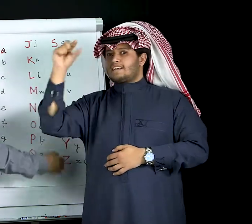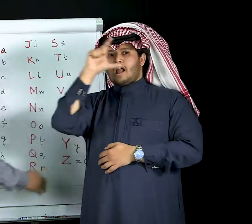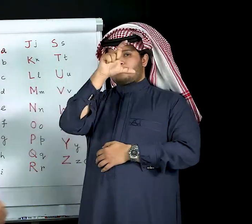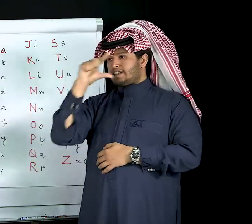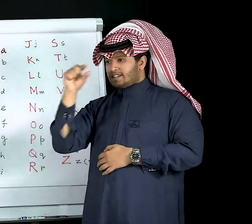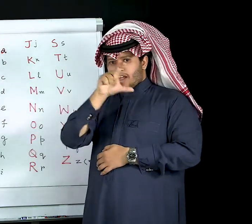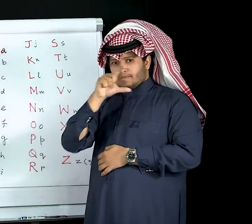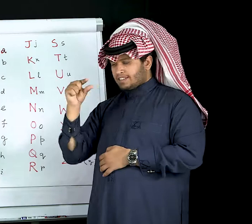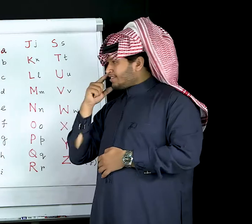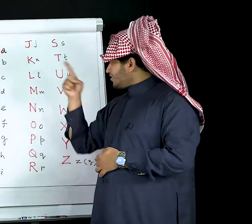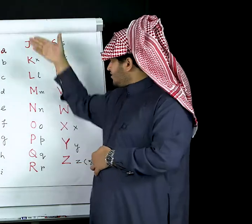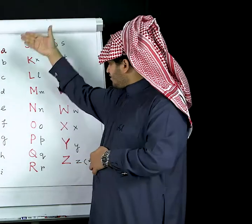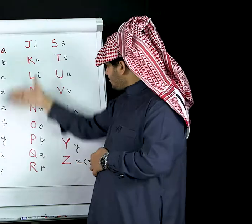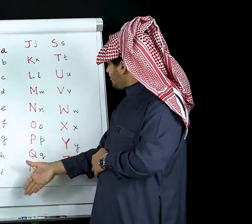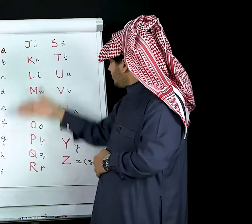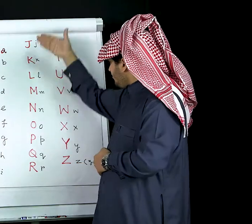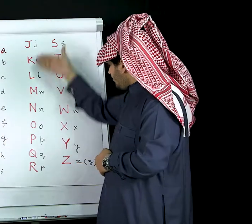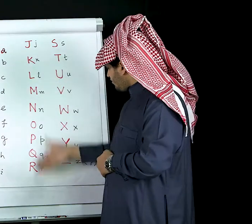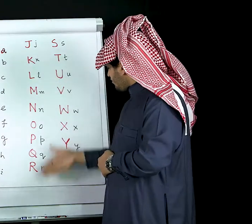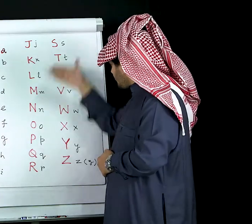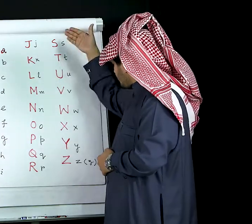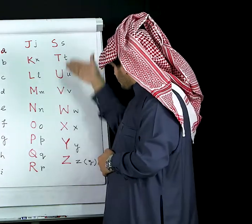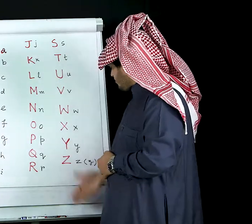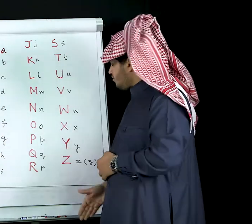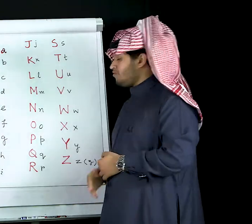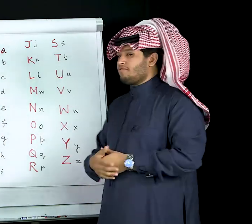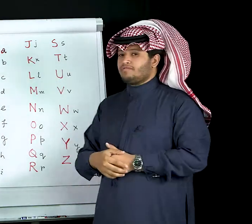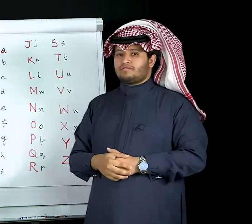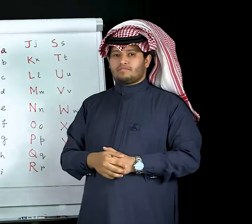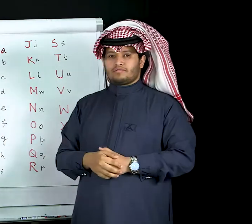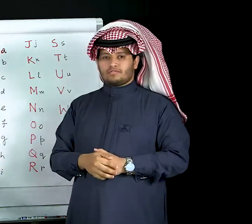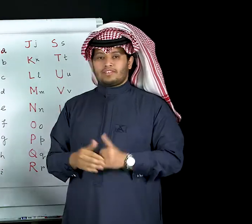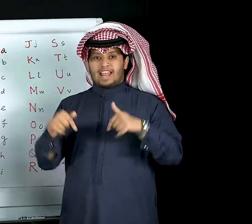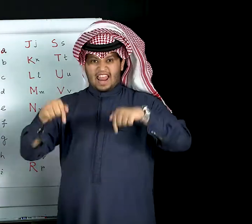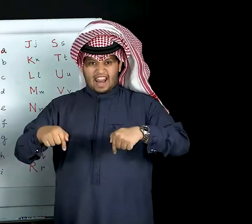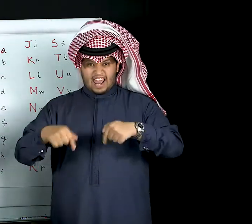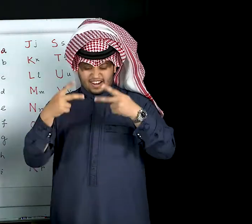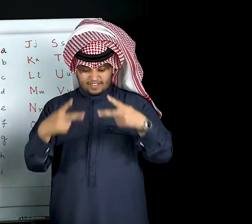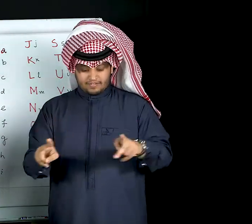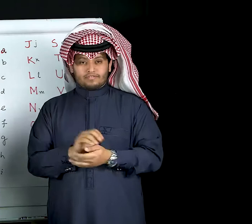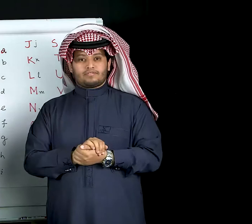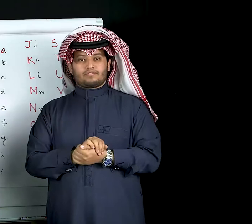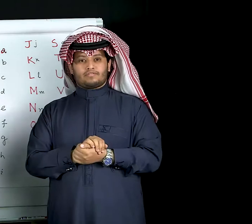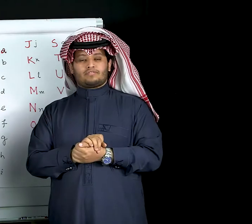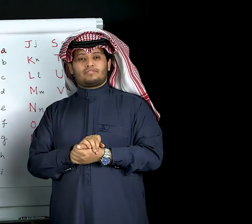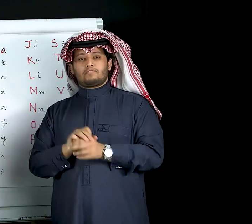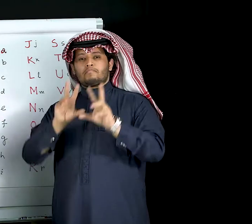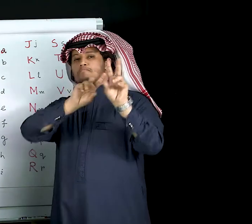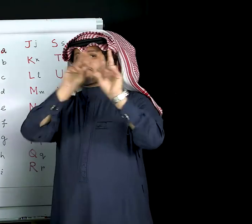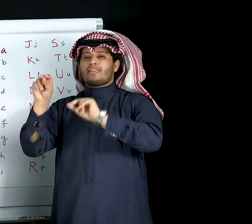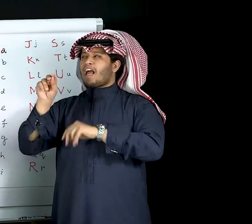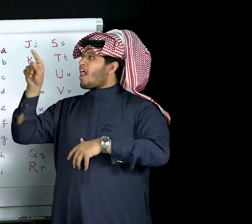are likewise. You can see. Now I have taught